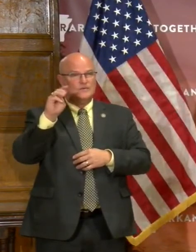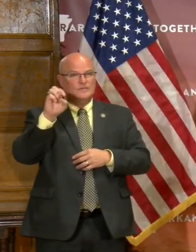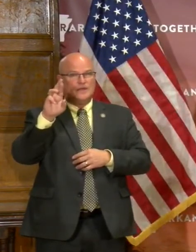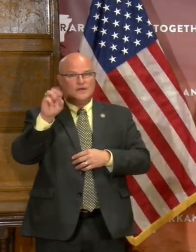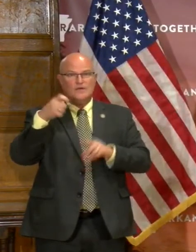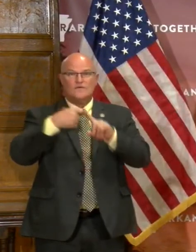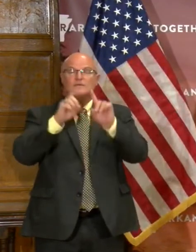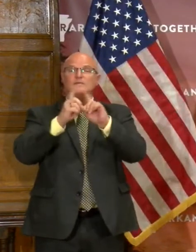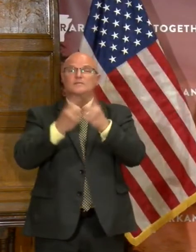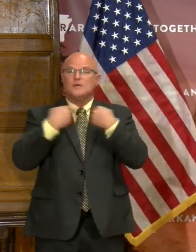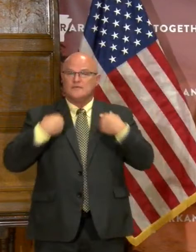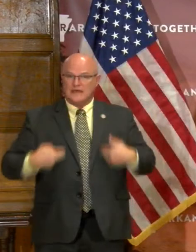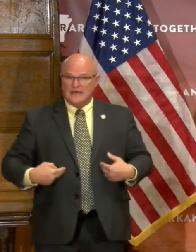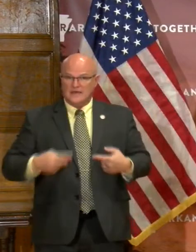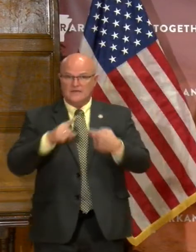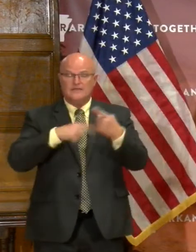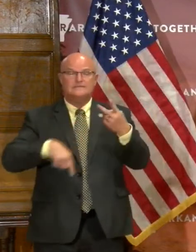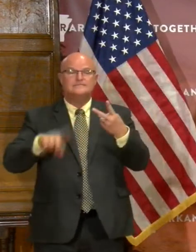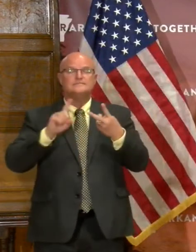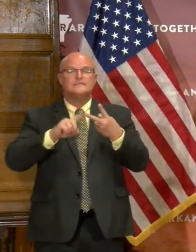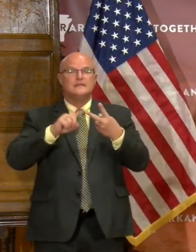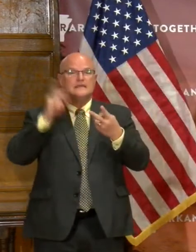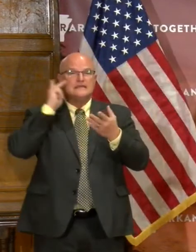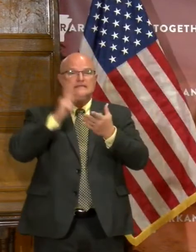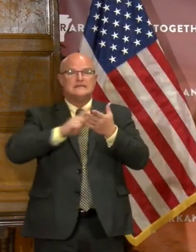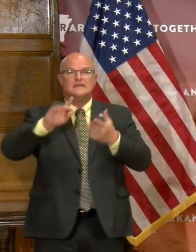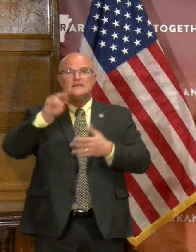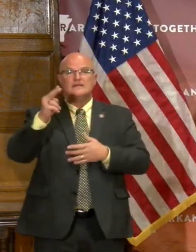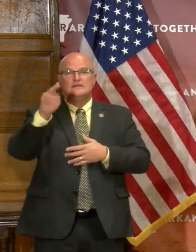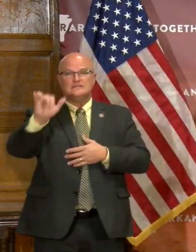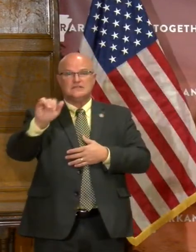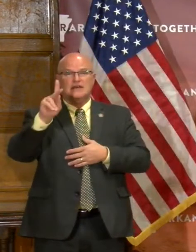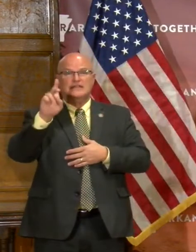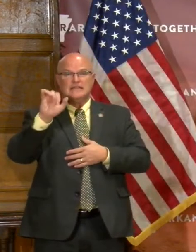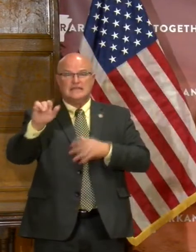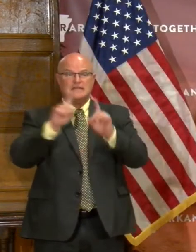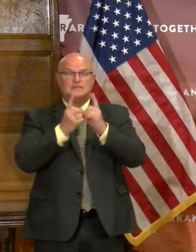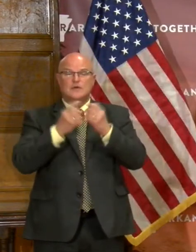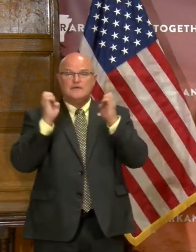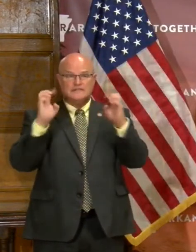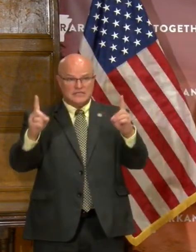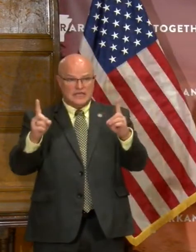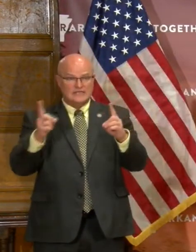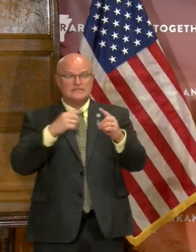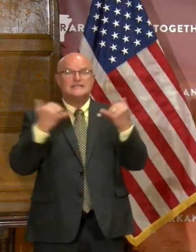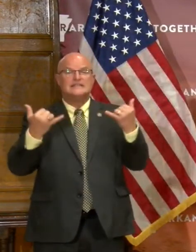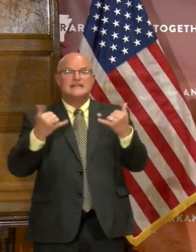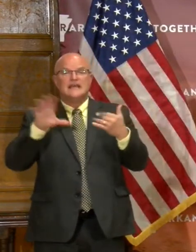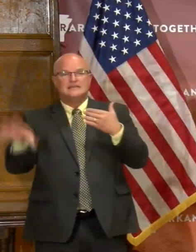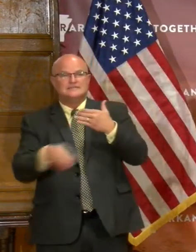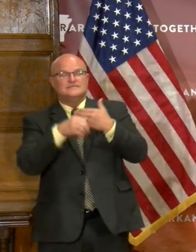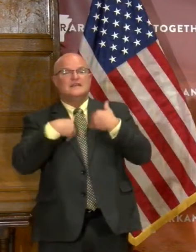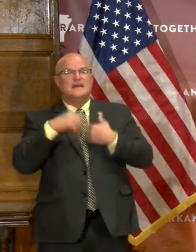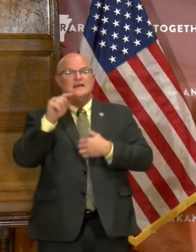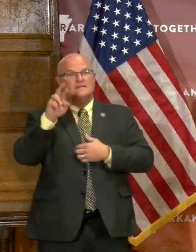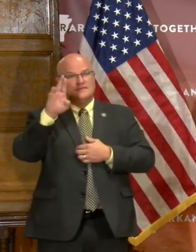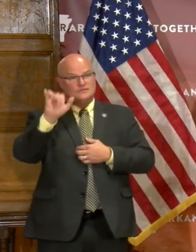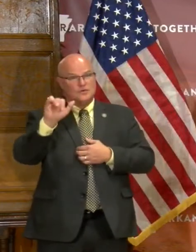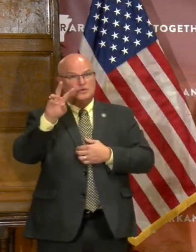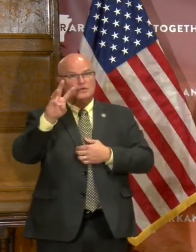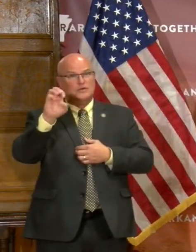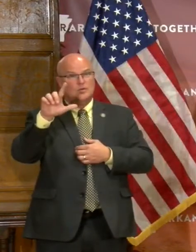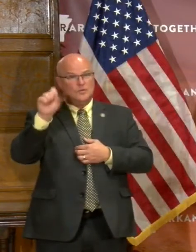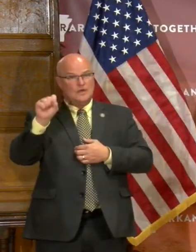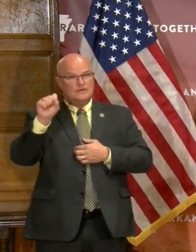Health, Secretary Johnny Key of the Department of Education, and then today we also have Troy Wells, who's